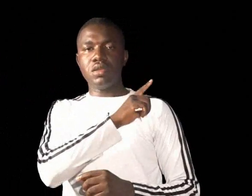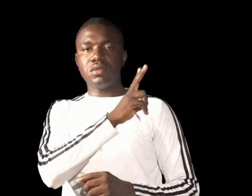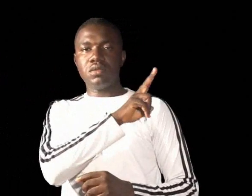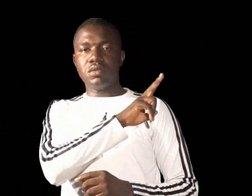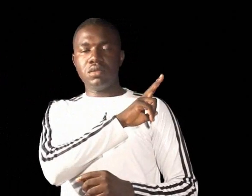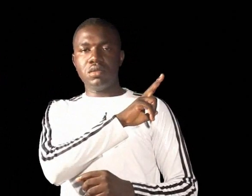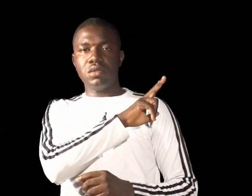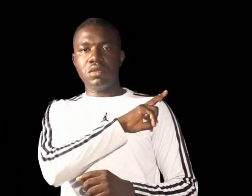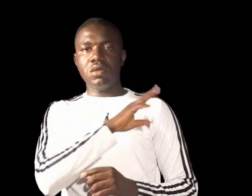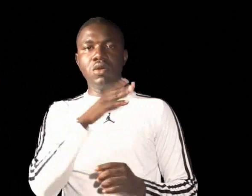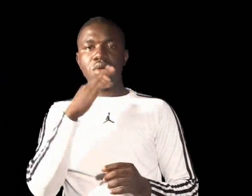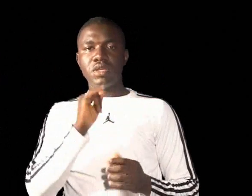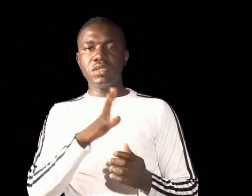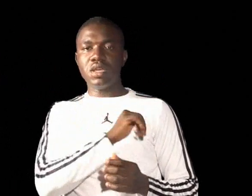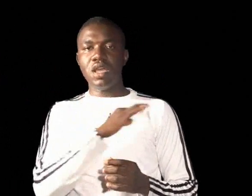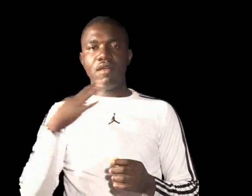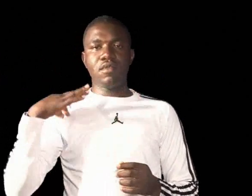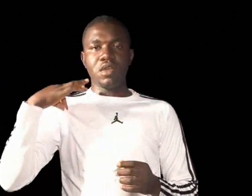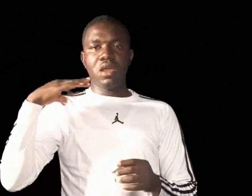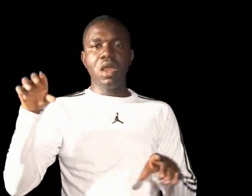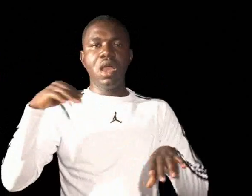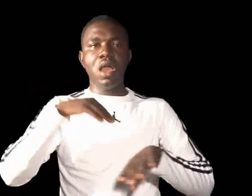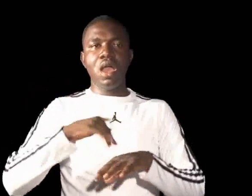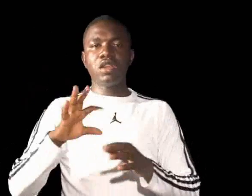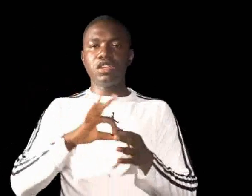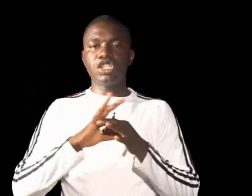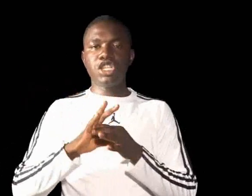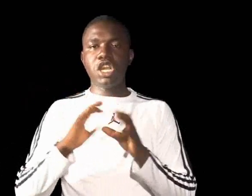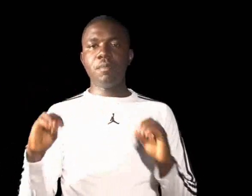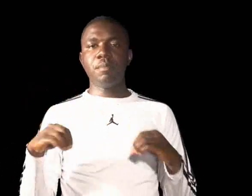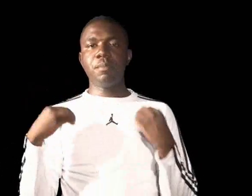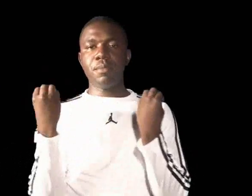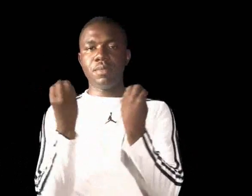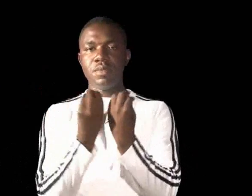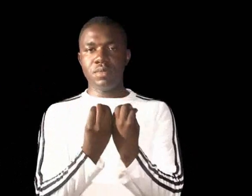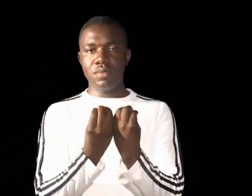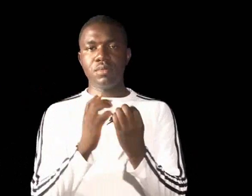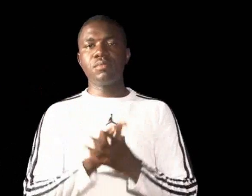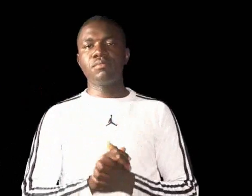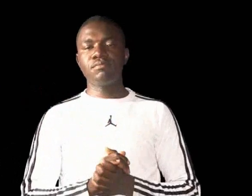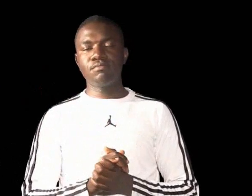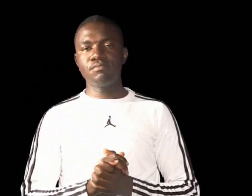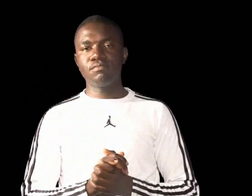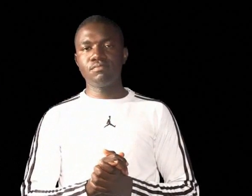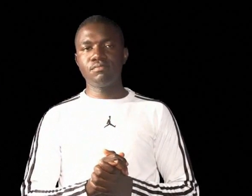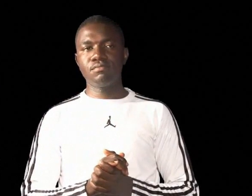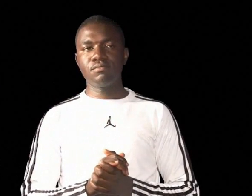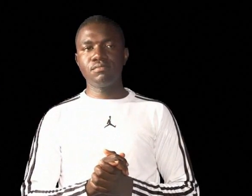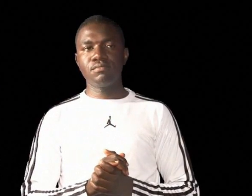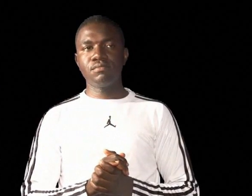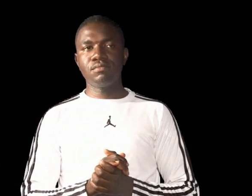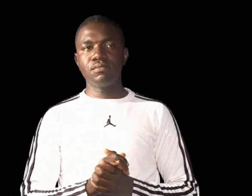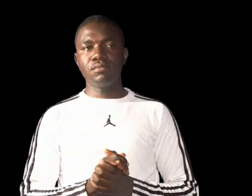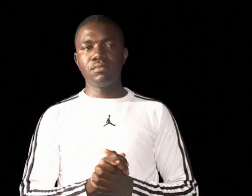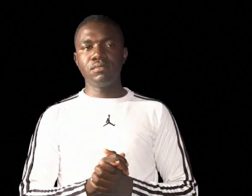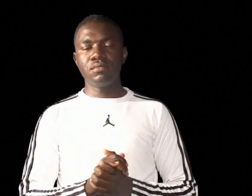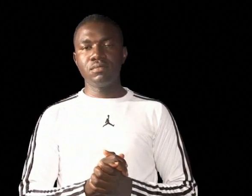Lucy Upar, a volunteer at the Joint National Association of Persons with Disabilities, JONAPWD, in